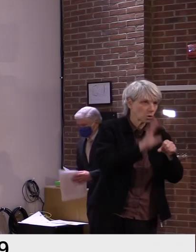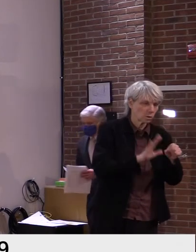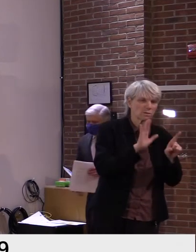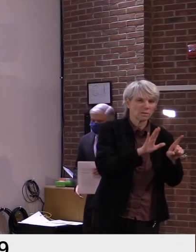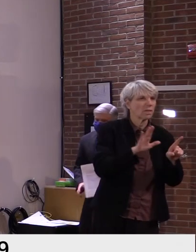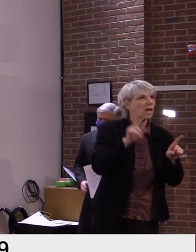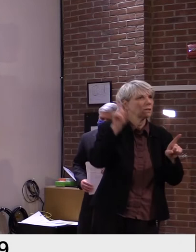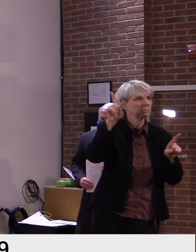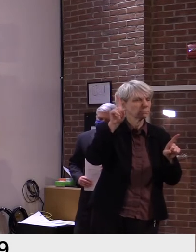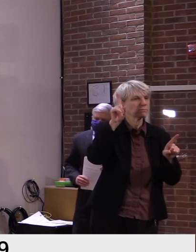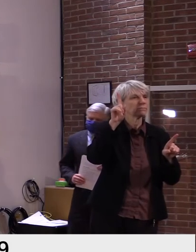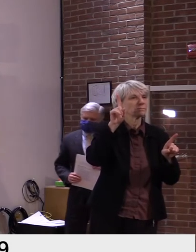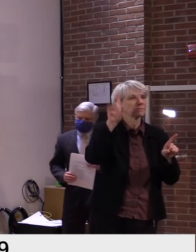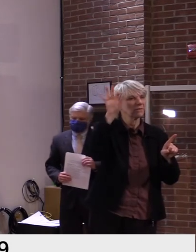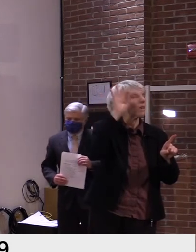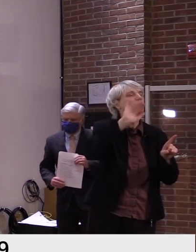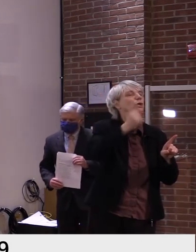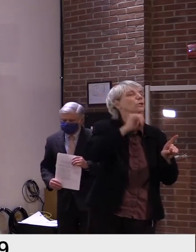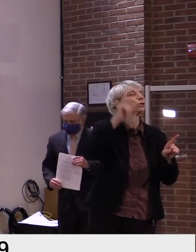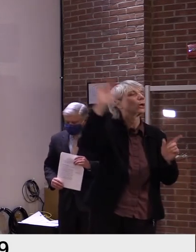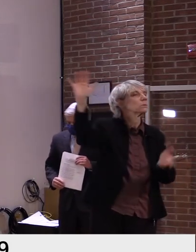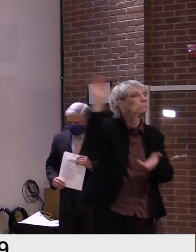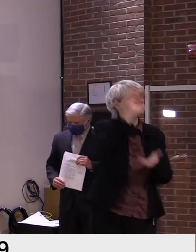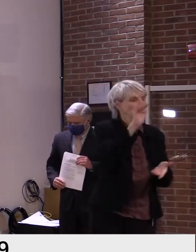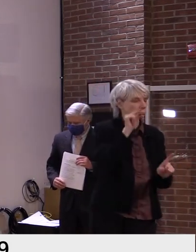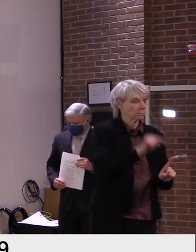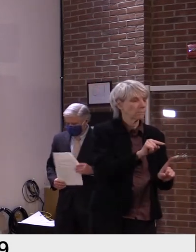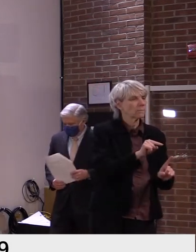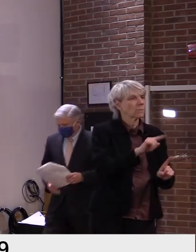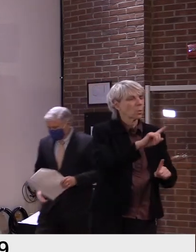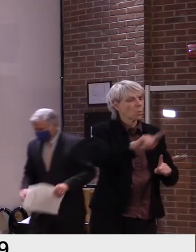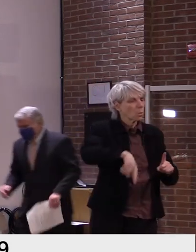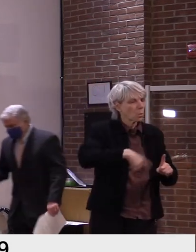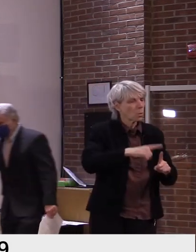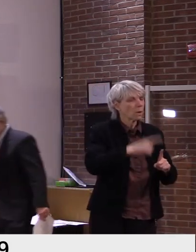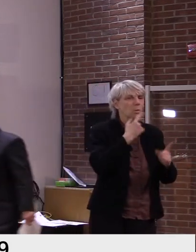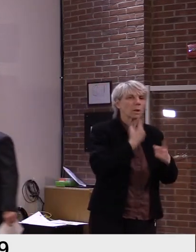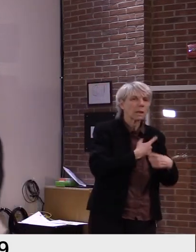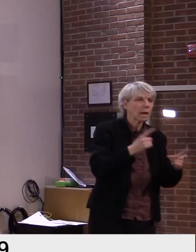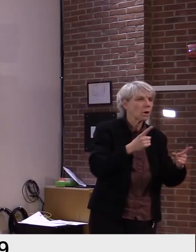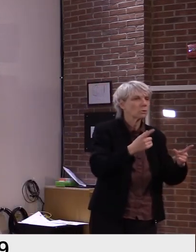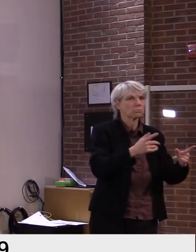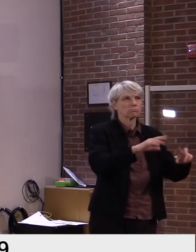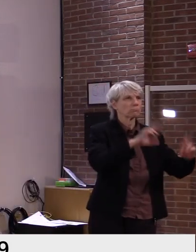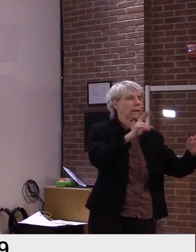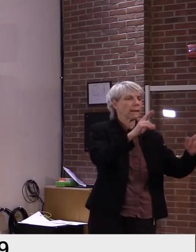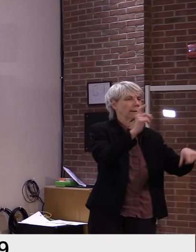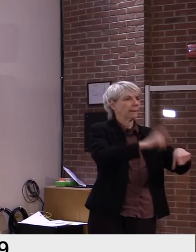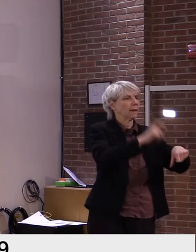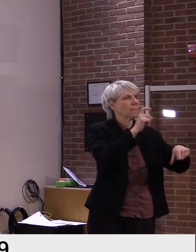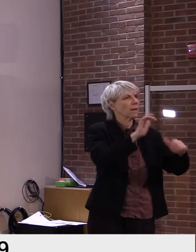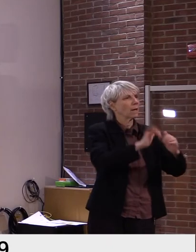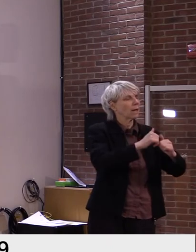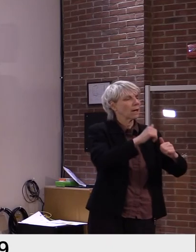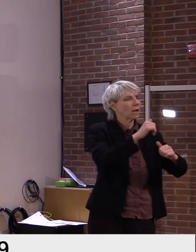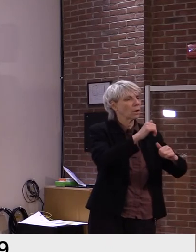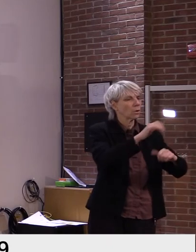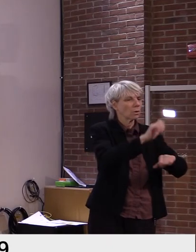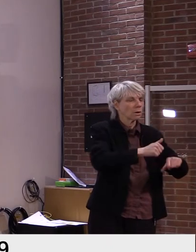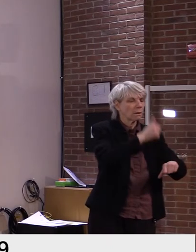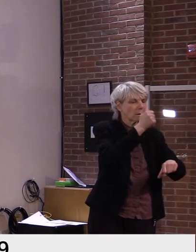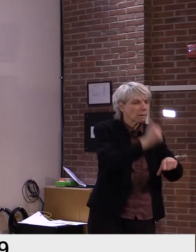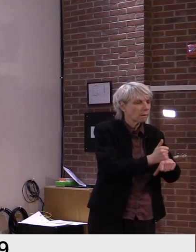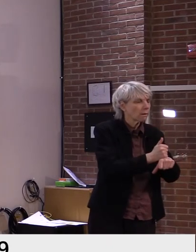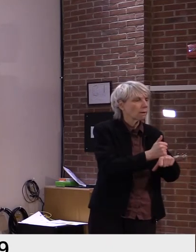schedule of those clinics, and how are you organizing those? And by that, I mean sort of on the micro and macro